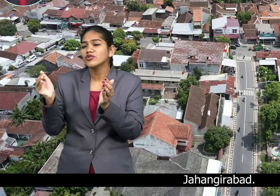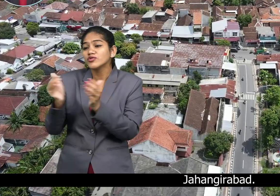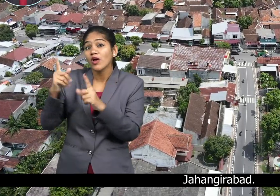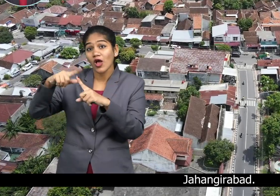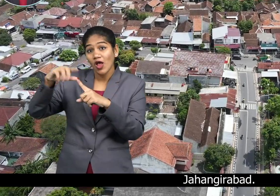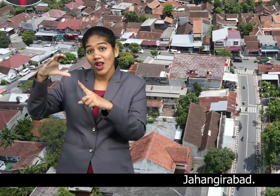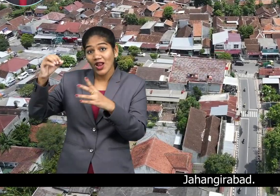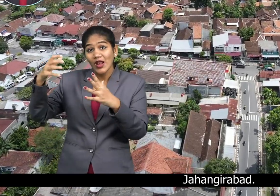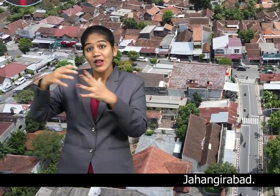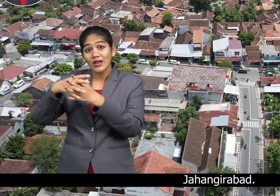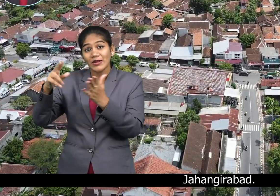Jahangirabad.